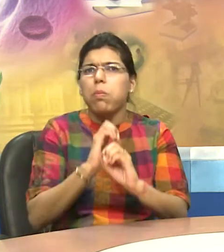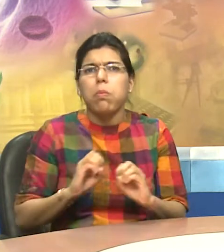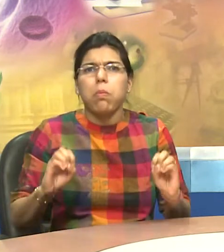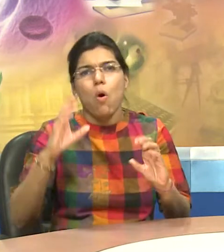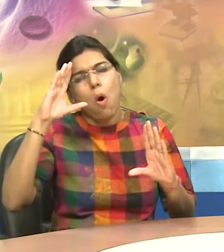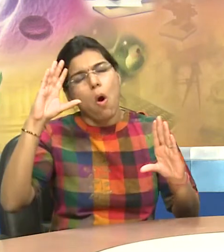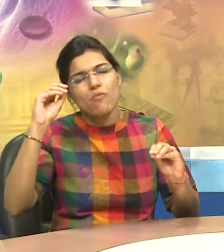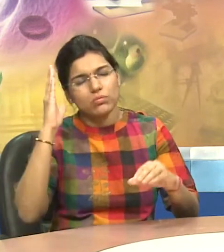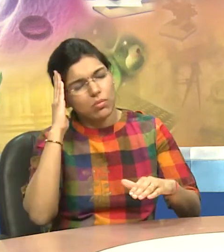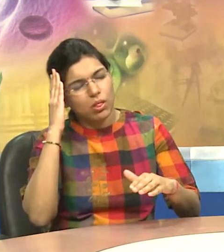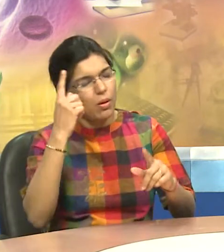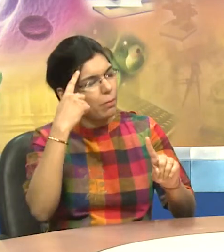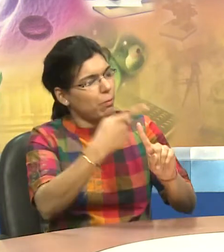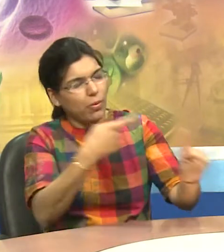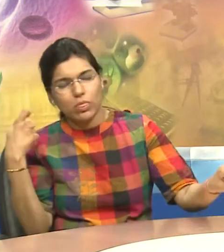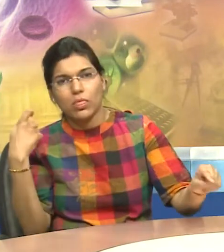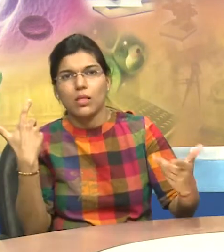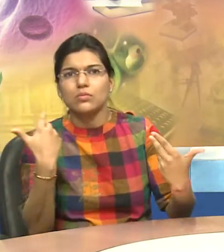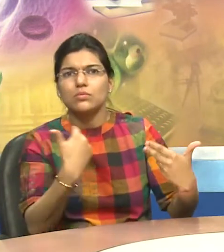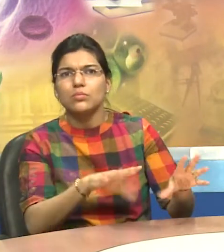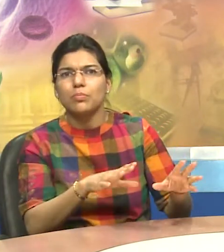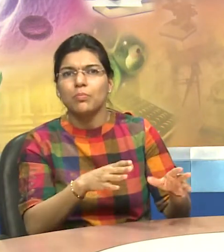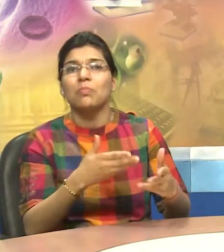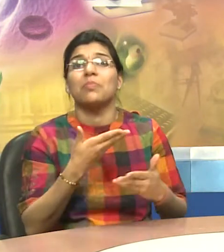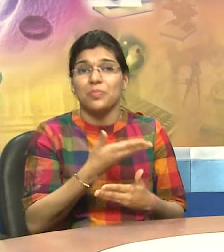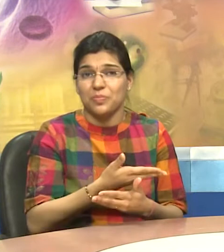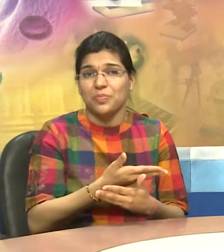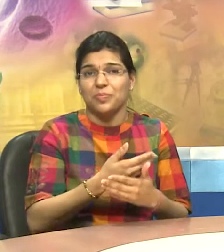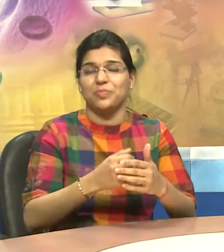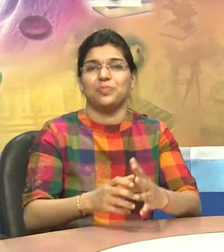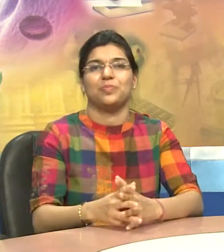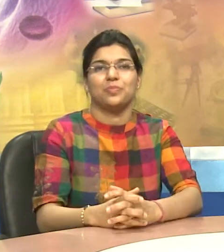sleeping. I can comfortably sleep in any sound.